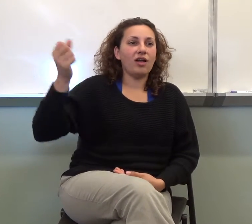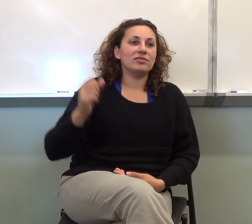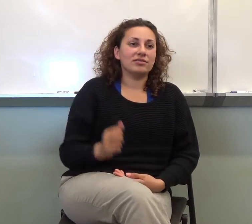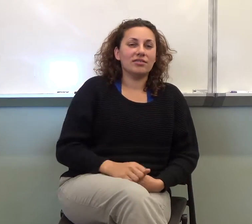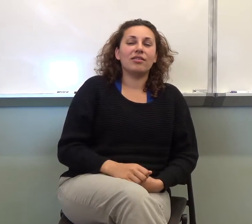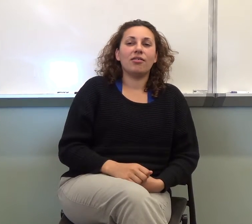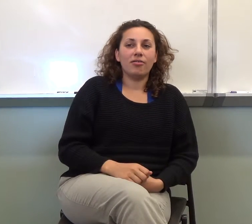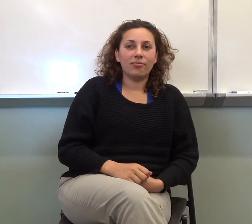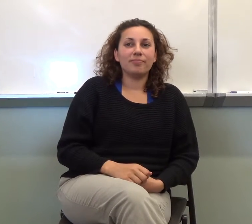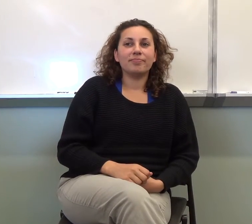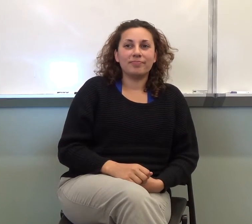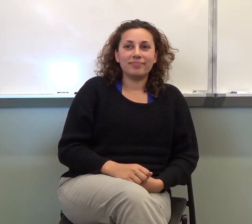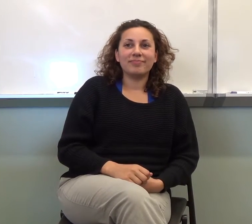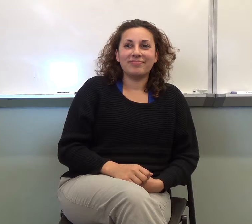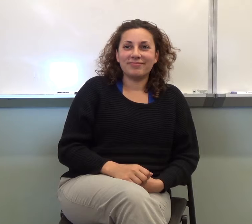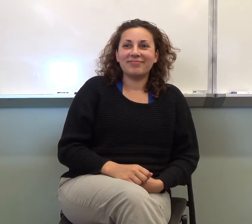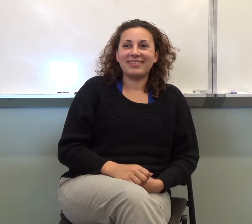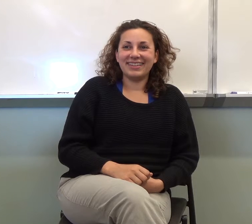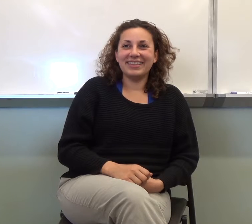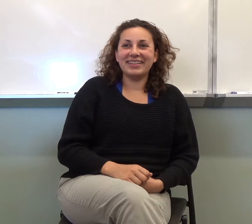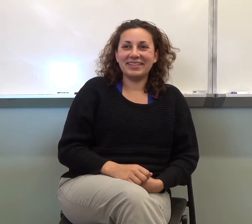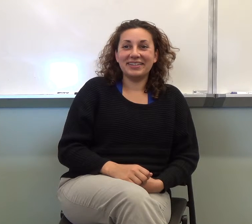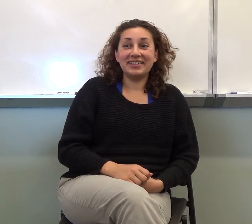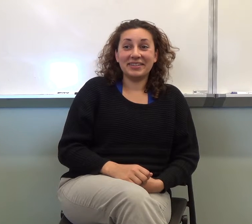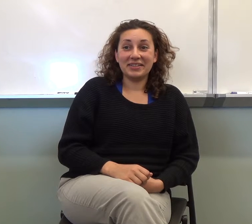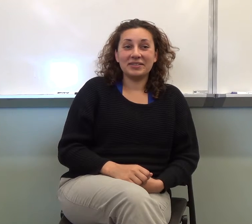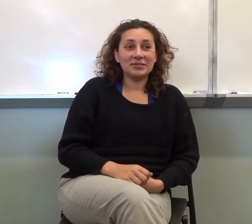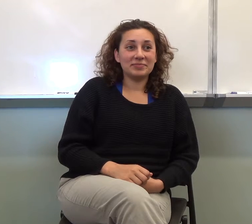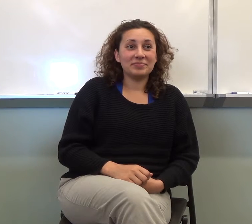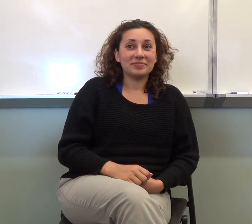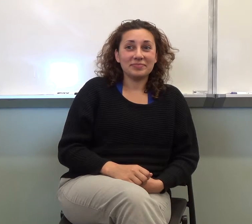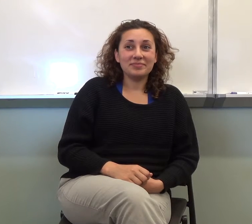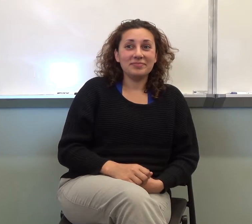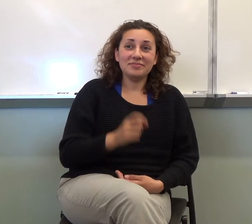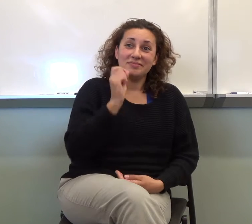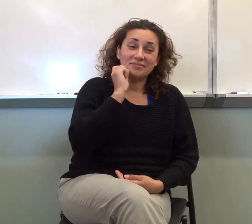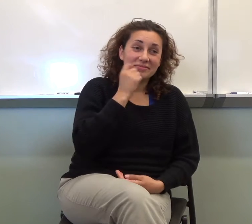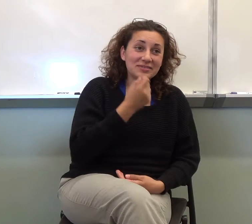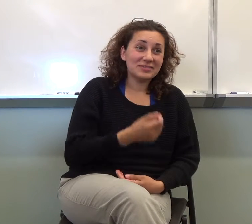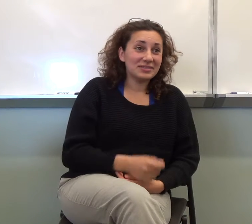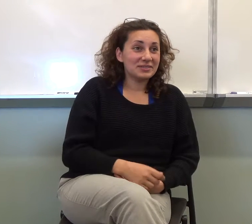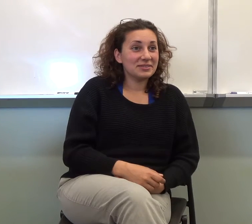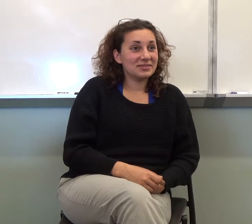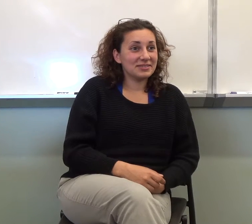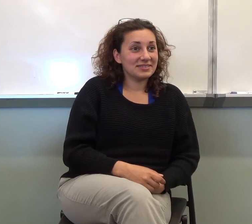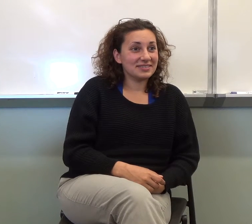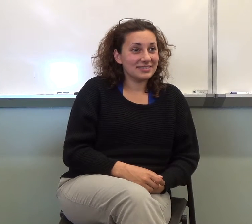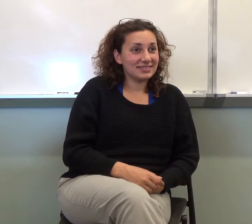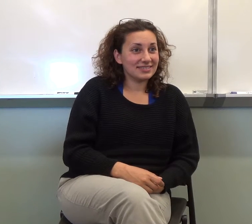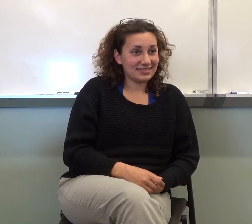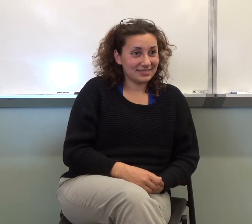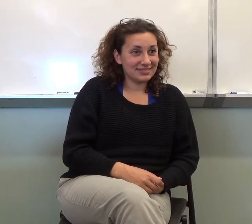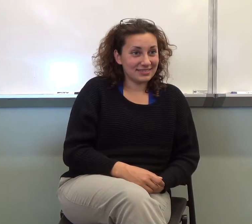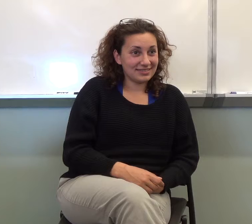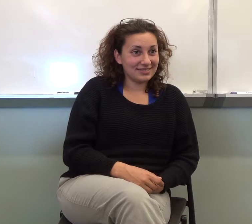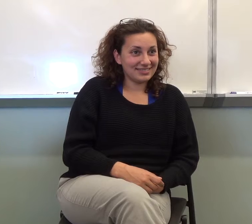classroom. Don't pass out if you do that. Okay. And then if we want a percent, what we do is